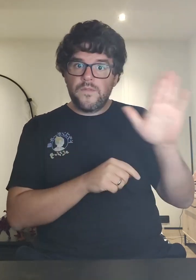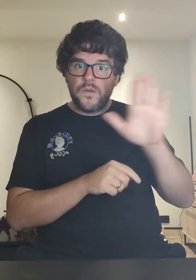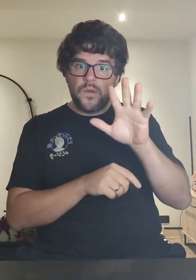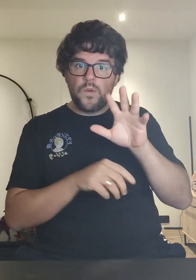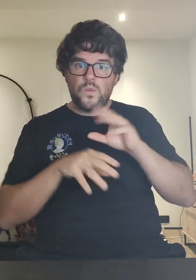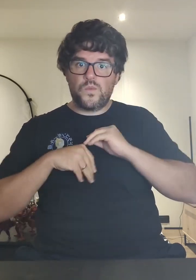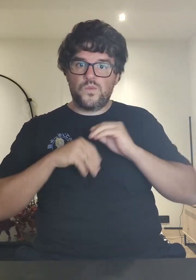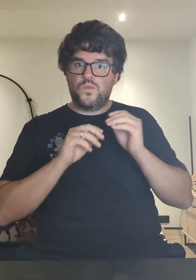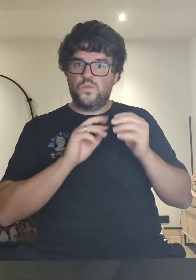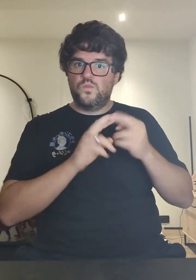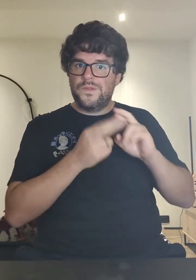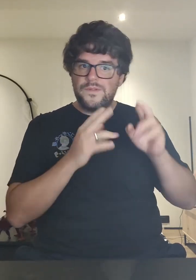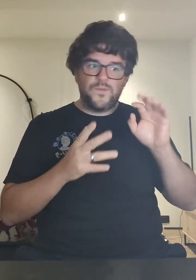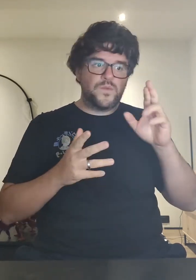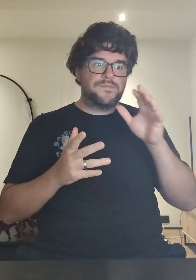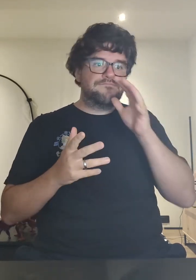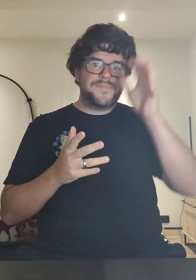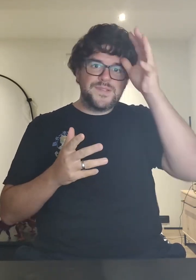parents or relatives.